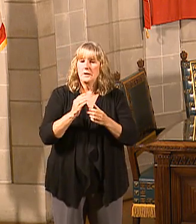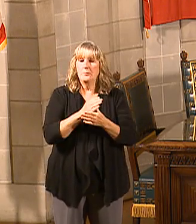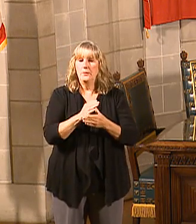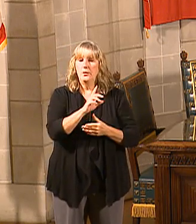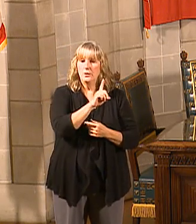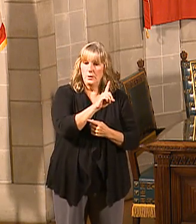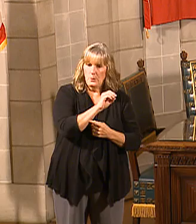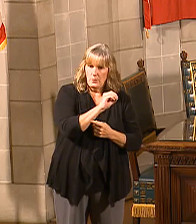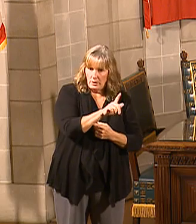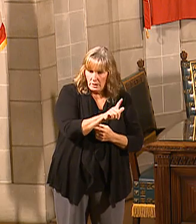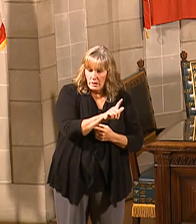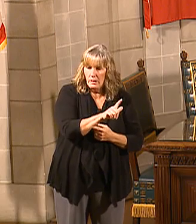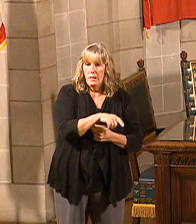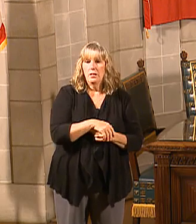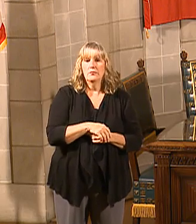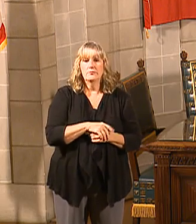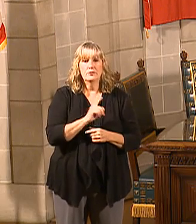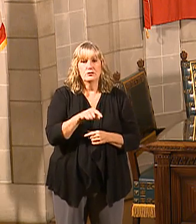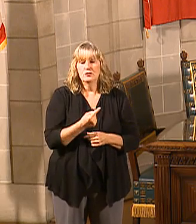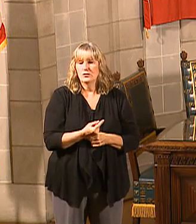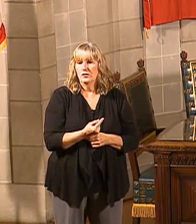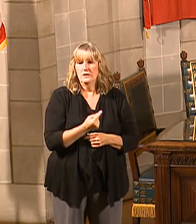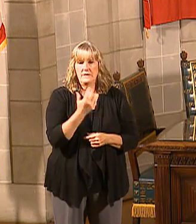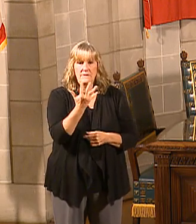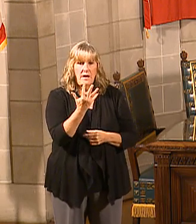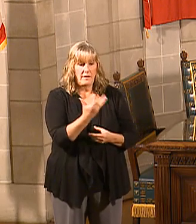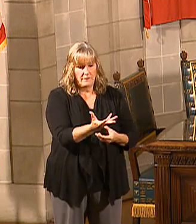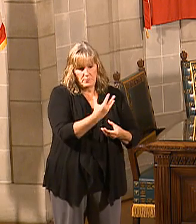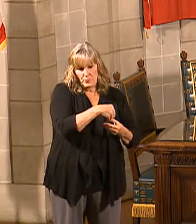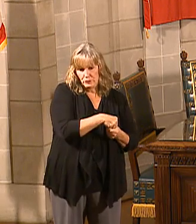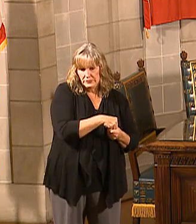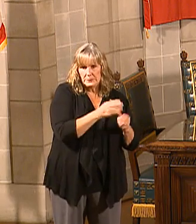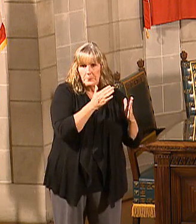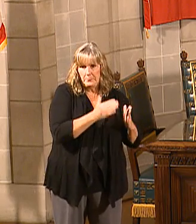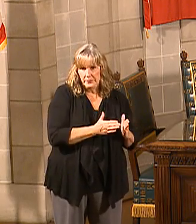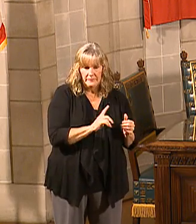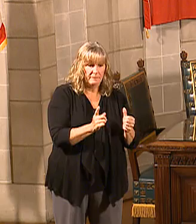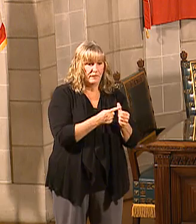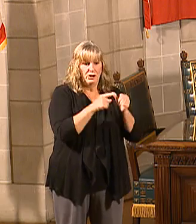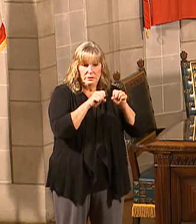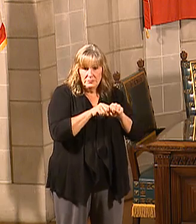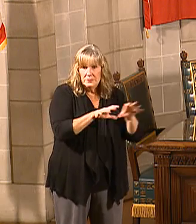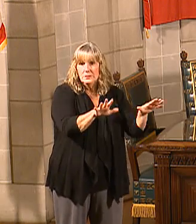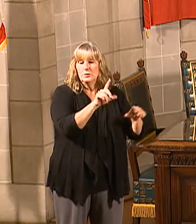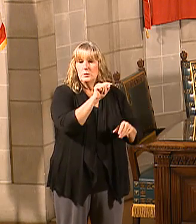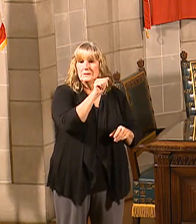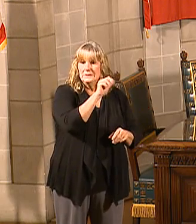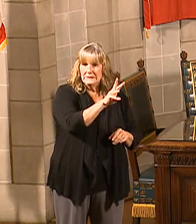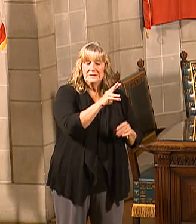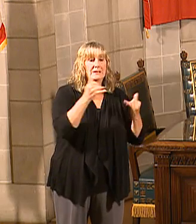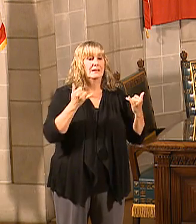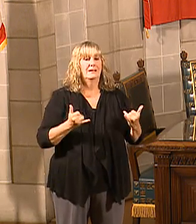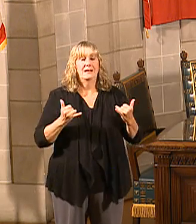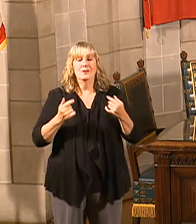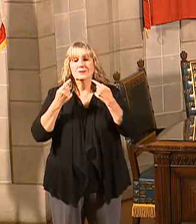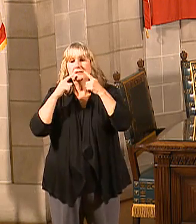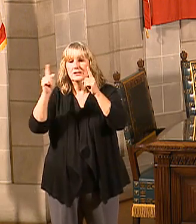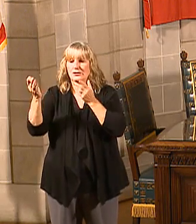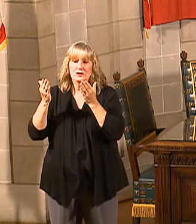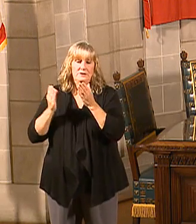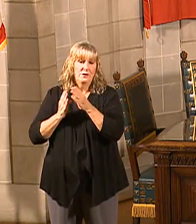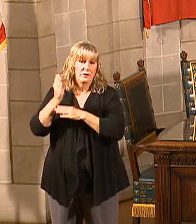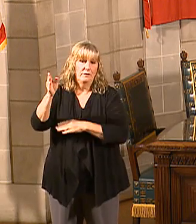Labor with just 5 participants on our first rollout in 2016, and now we have successfully served